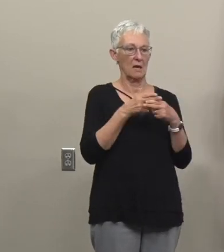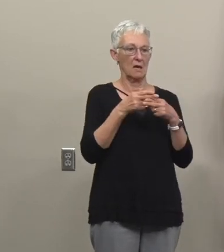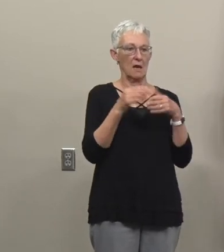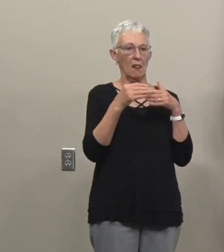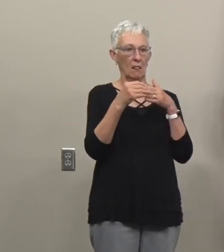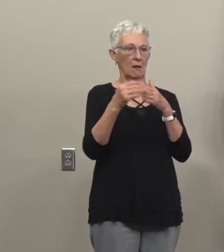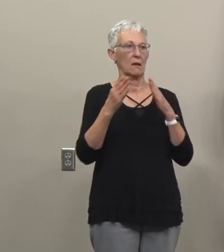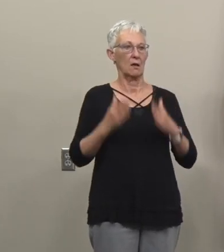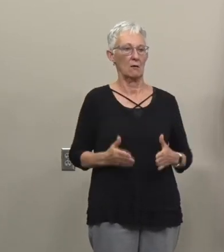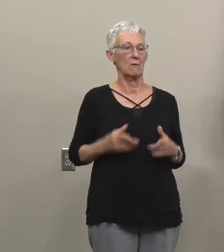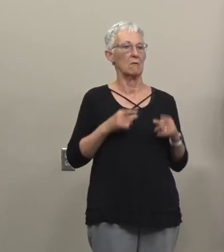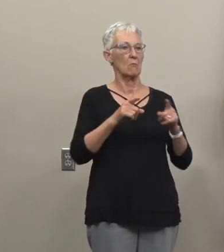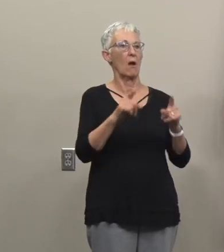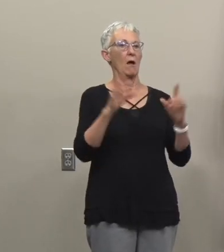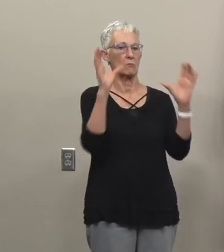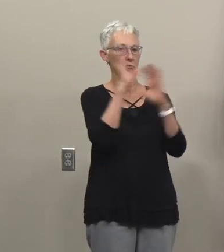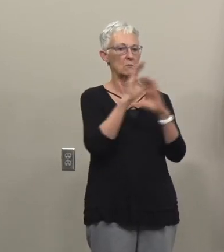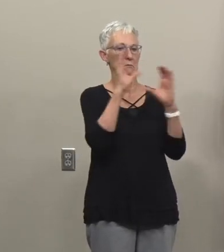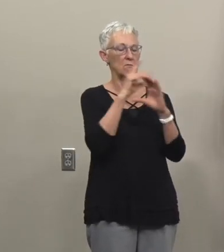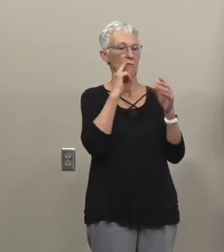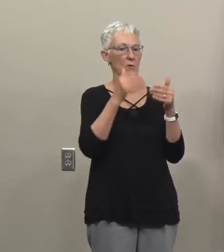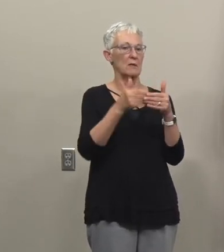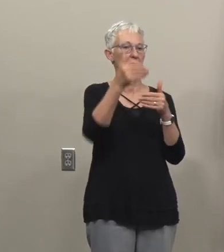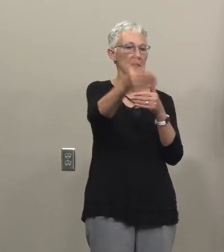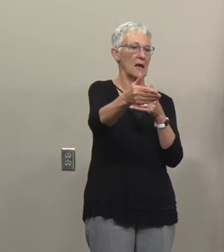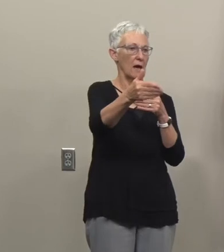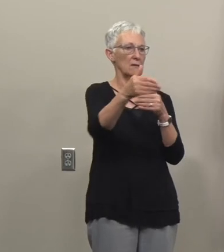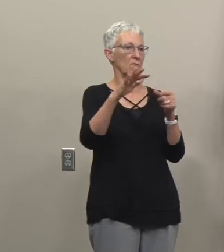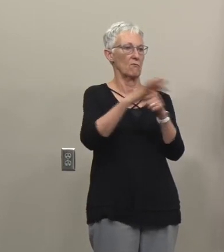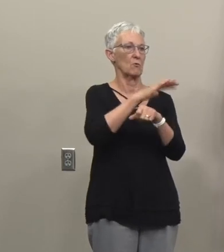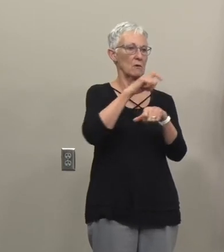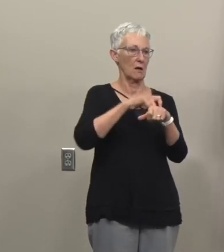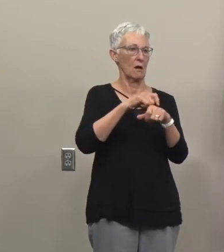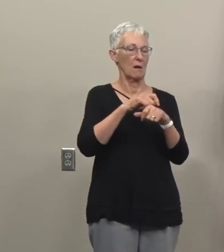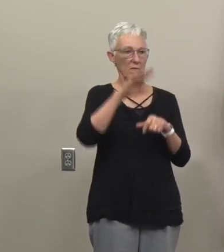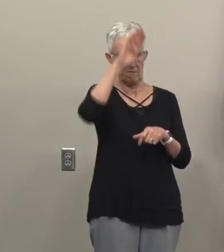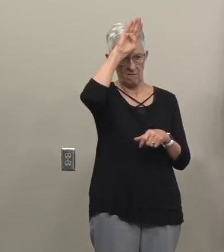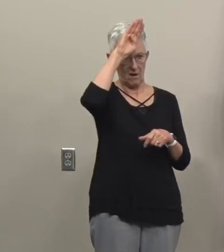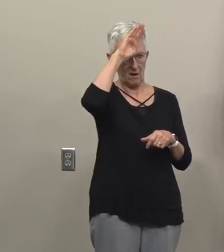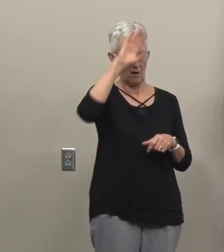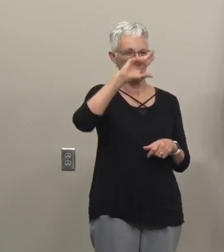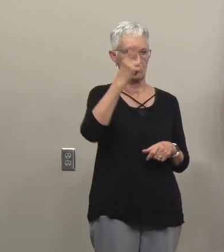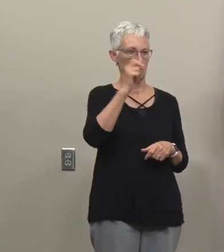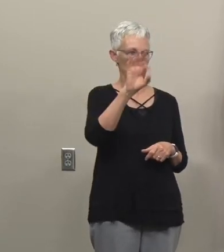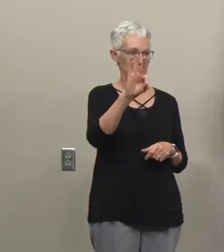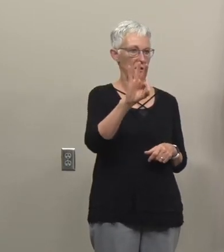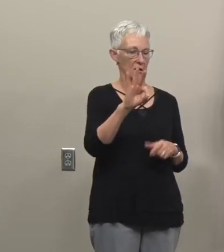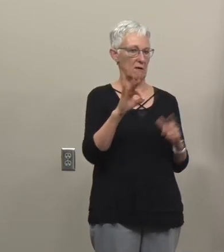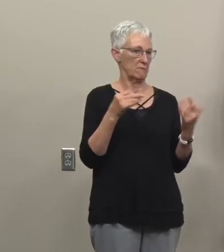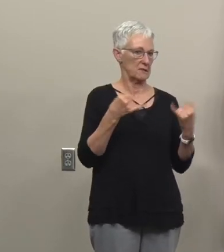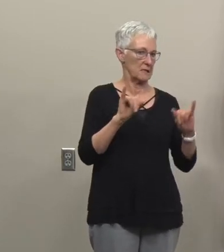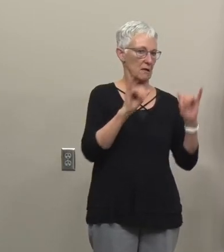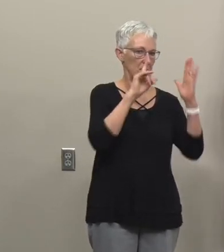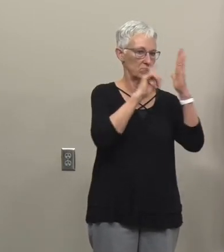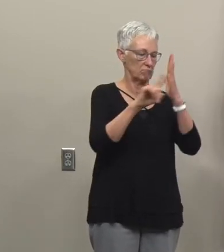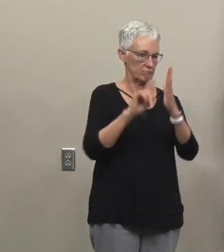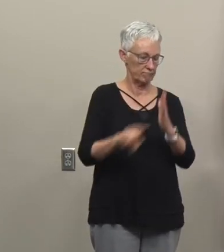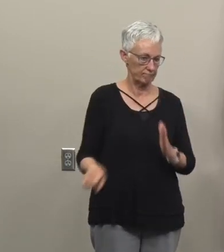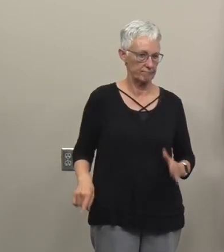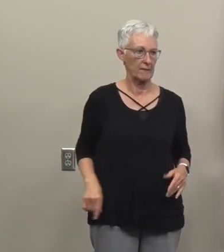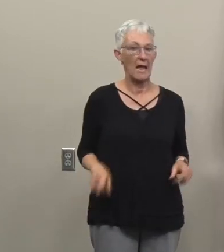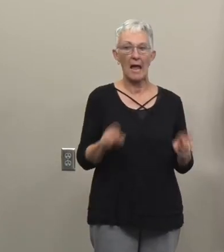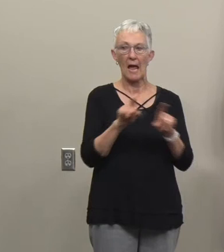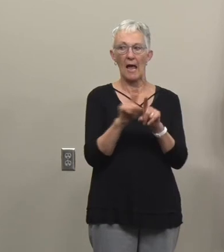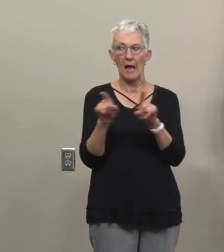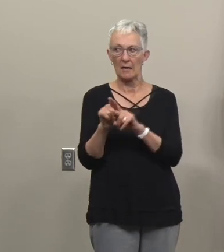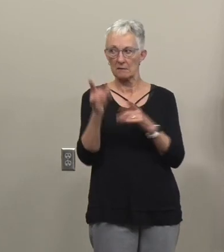department while the search process for the next permanent fire chief was underway. As the pandemic progressed, it did become clear that